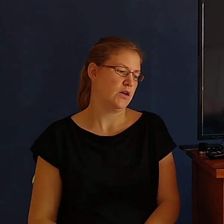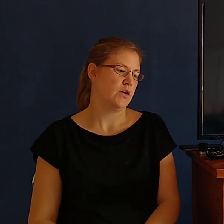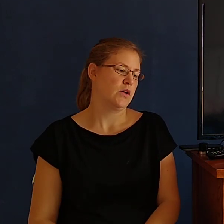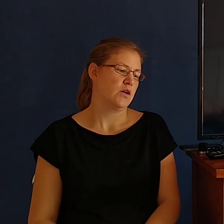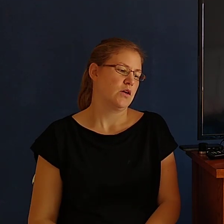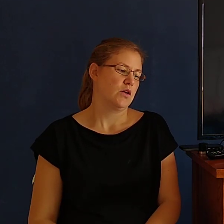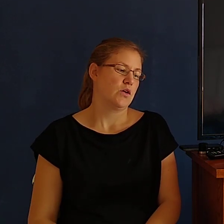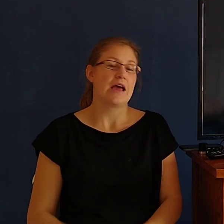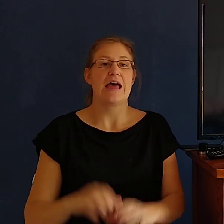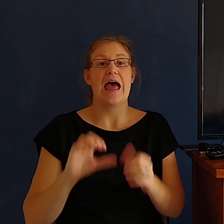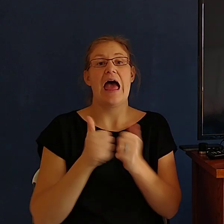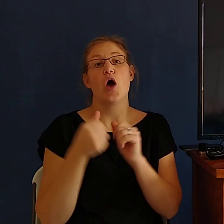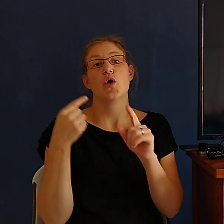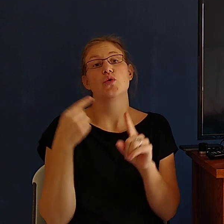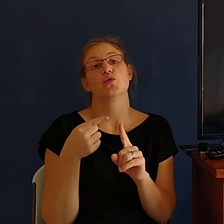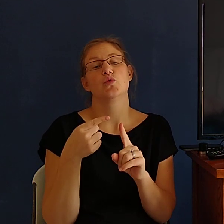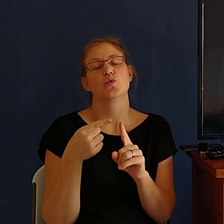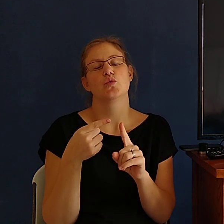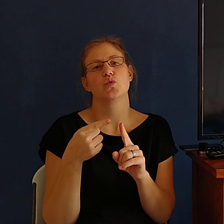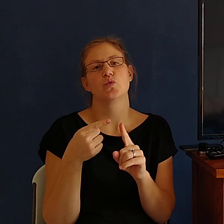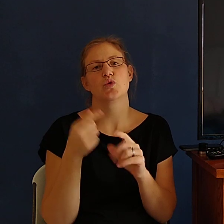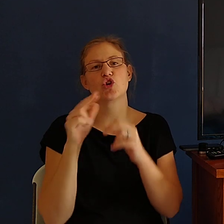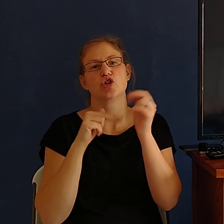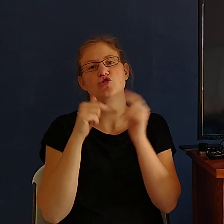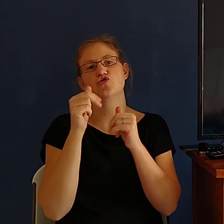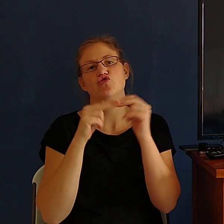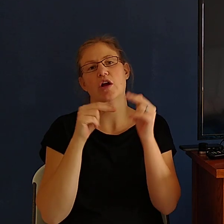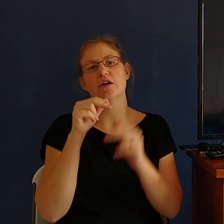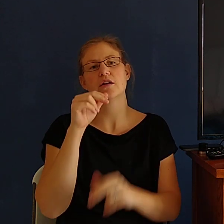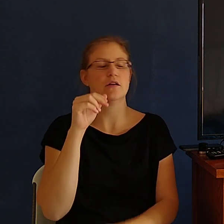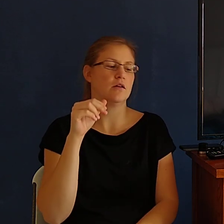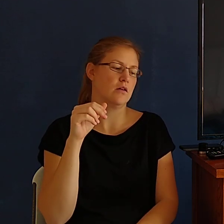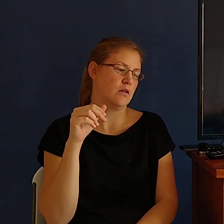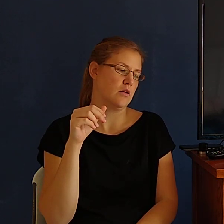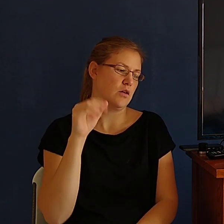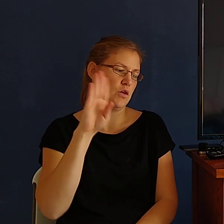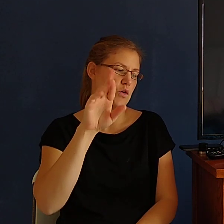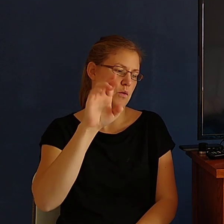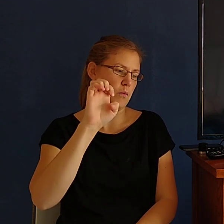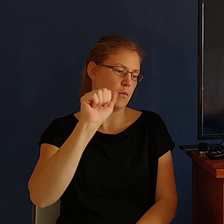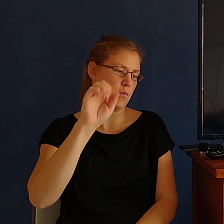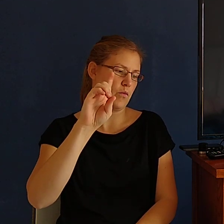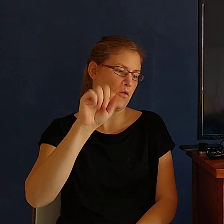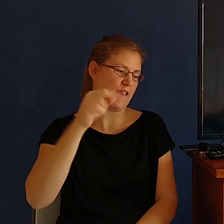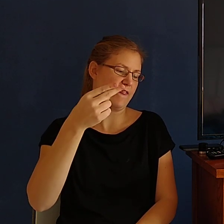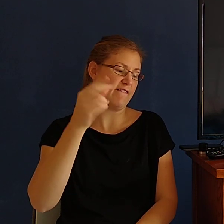So how to construct spanning trees? So as you